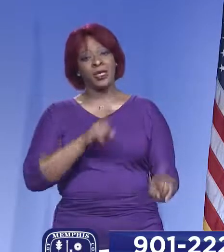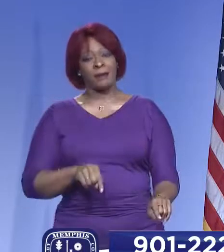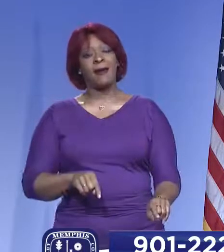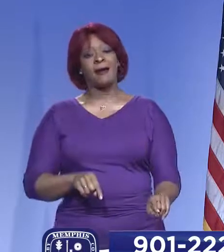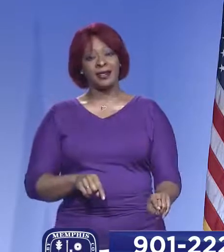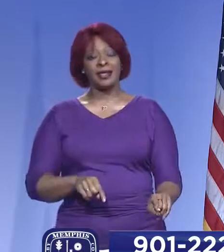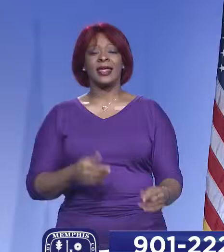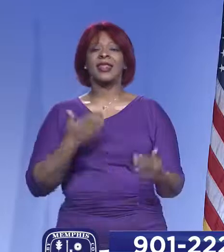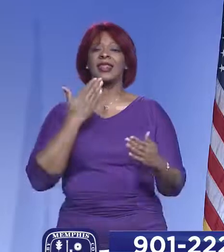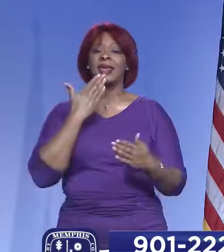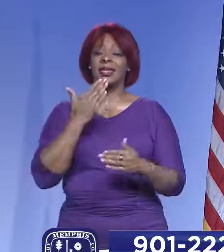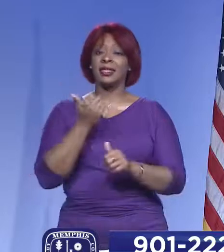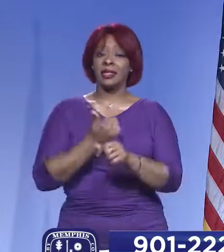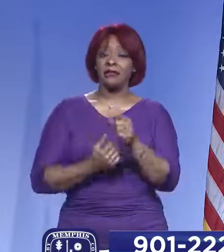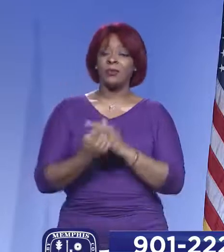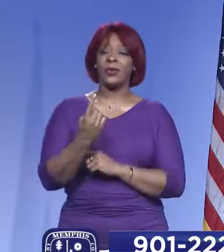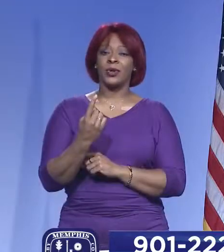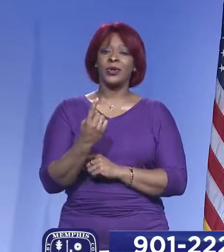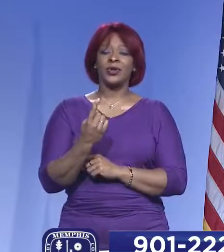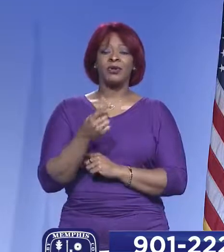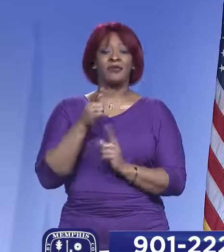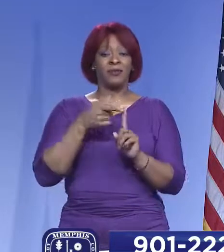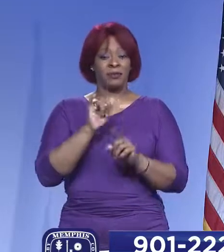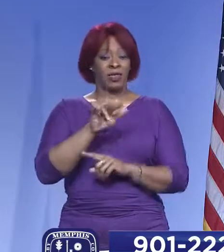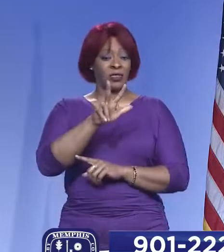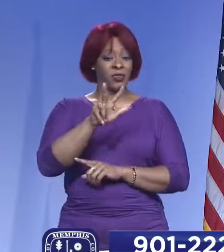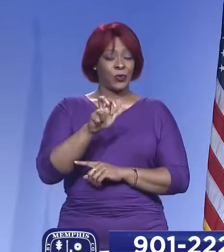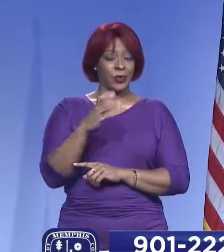And thank you to everyone of the